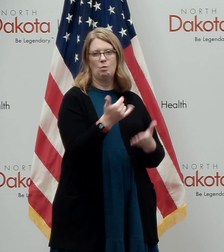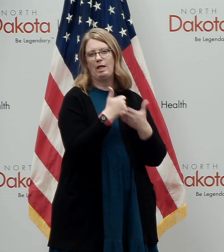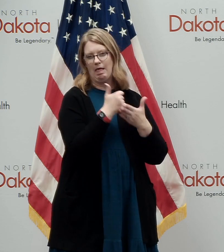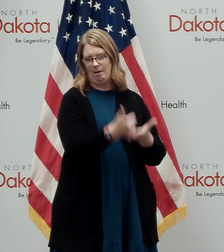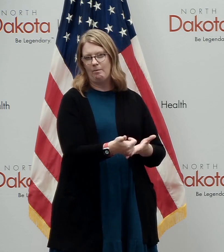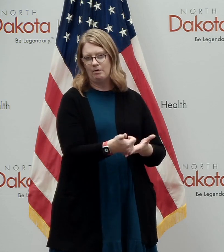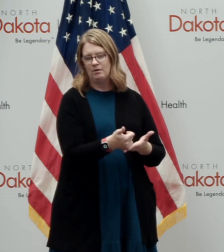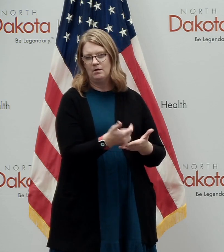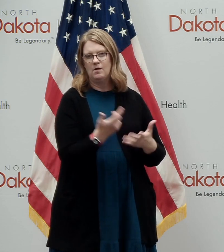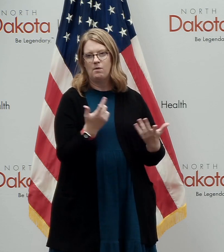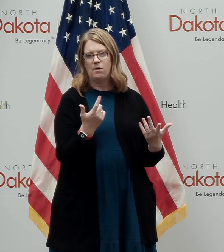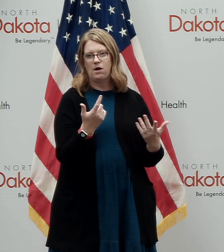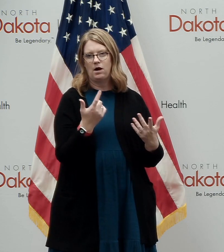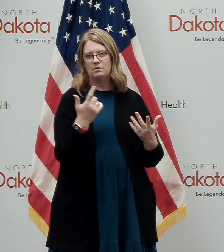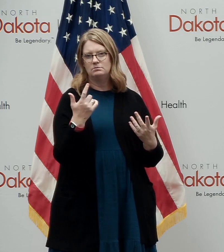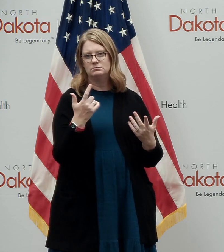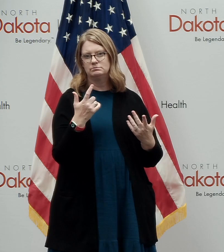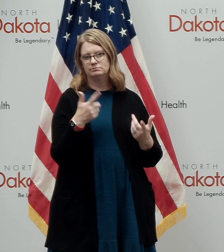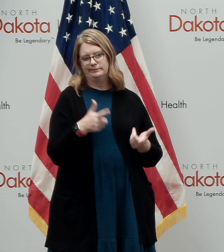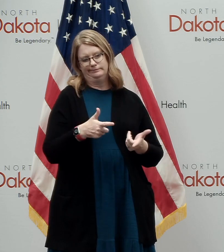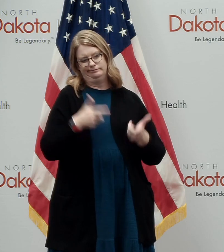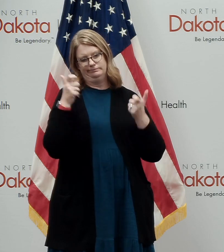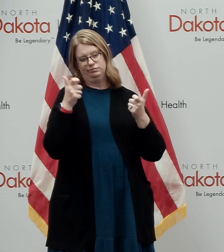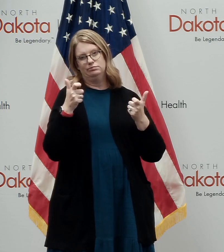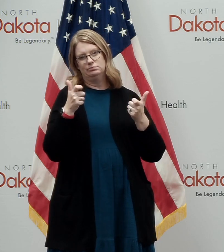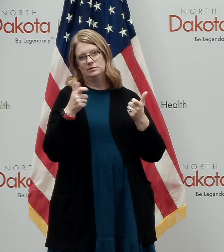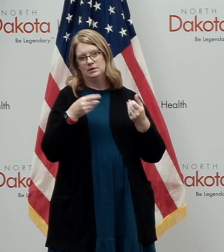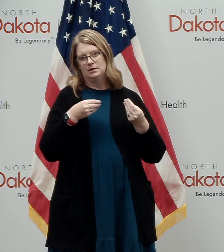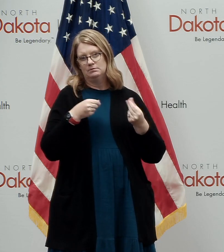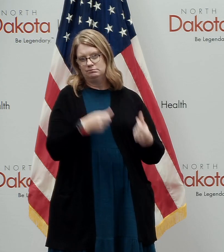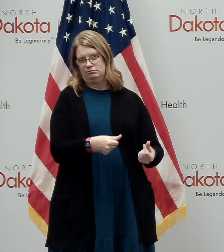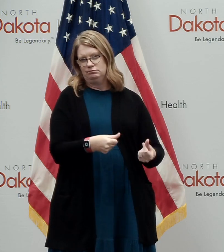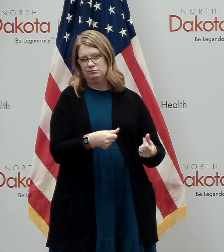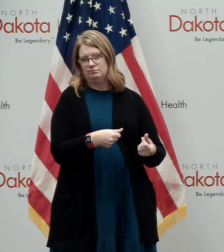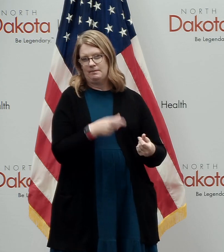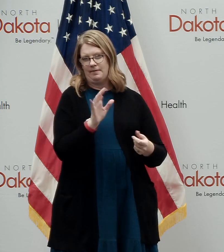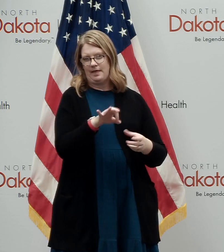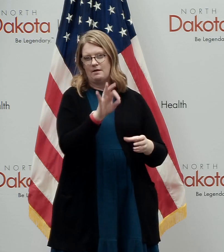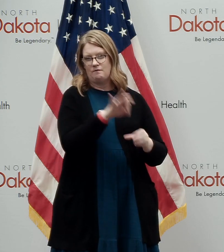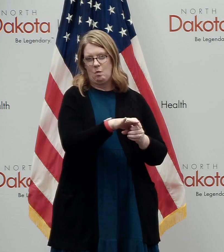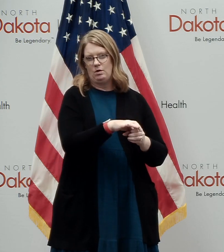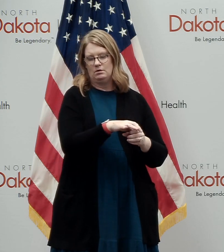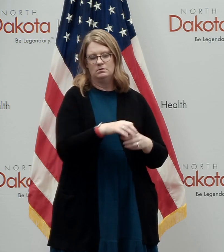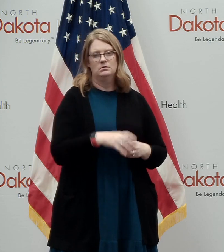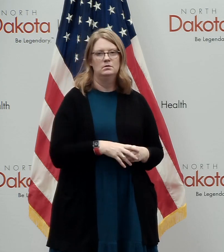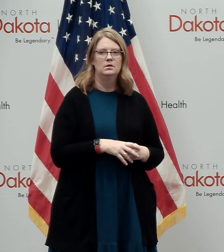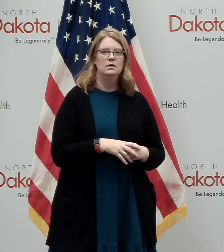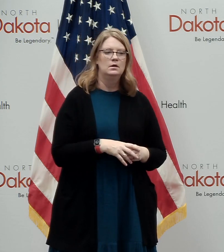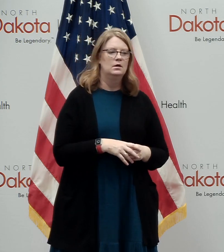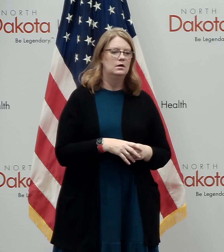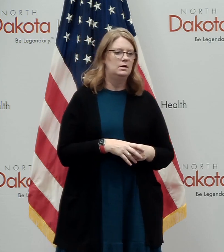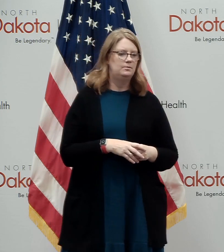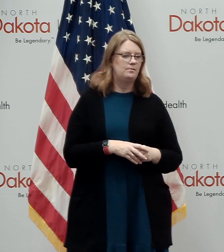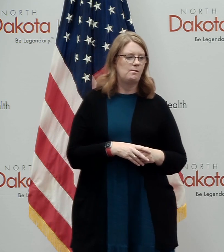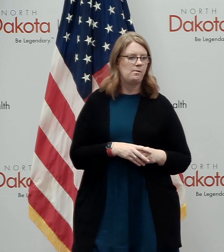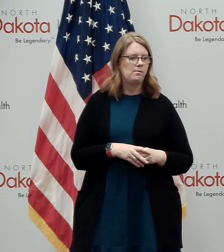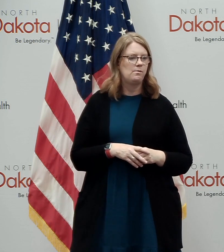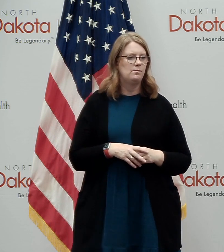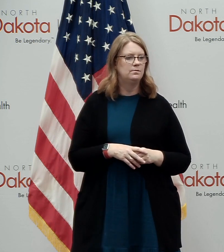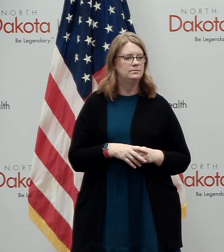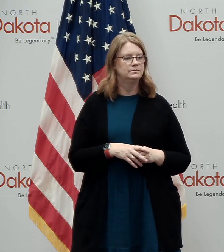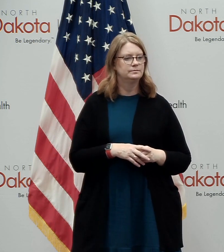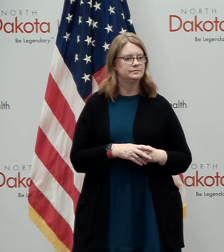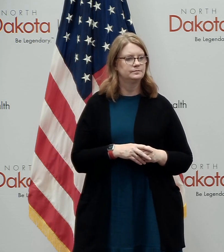in terms of the expediency of your election experience. One of the things with the address, one